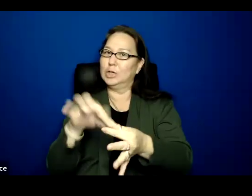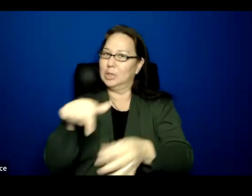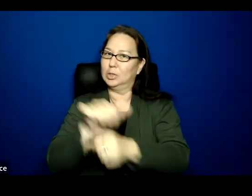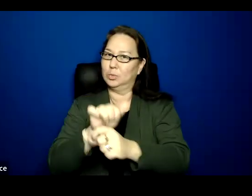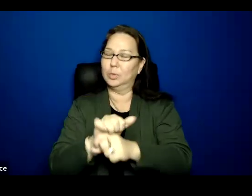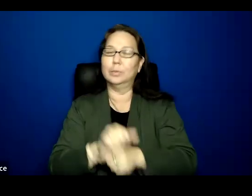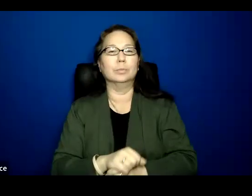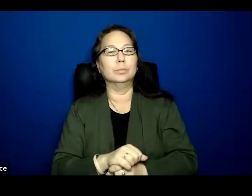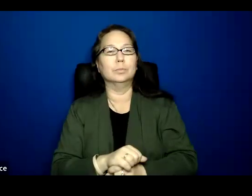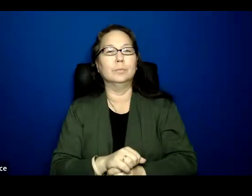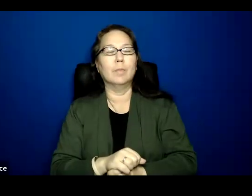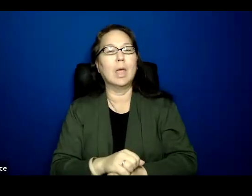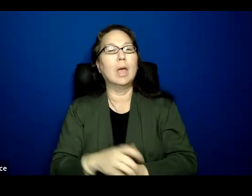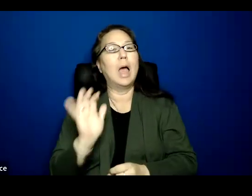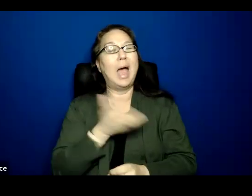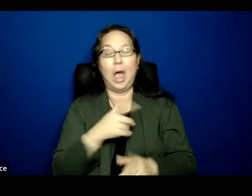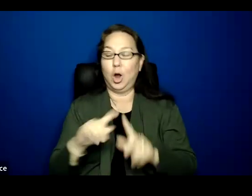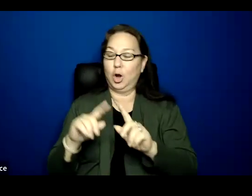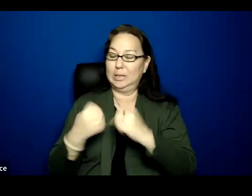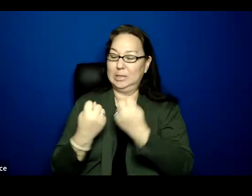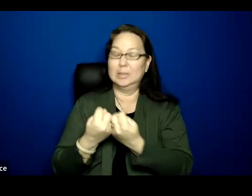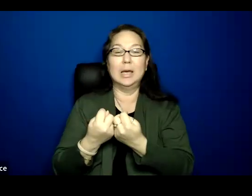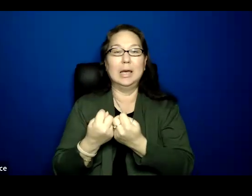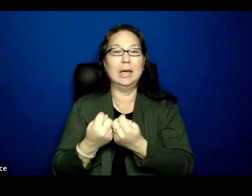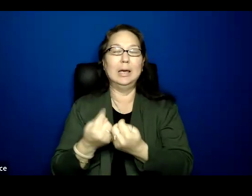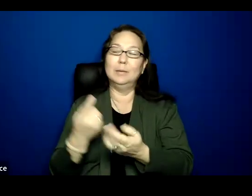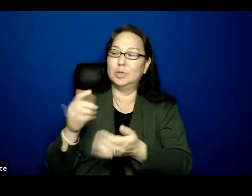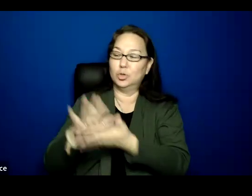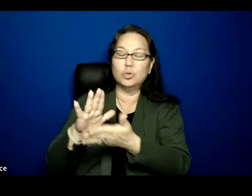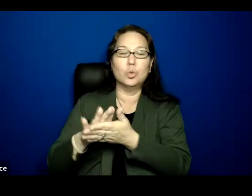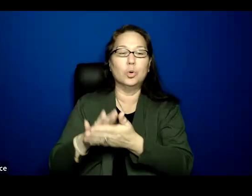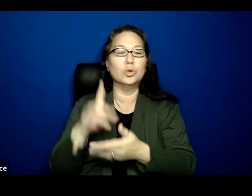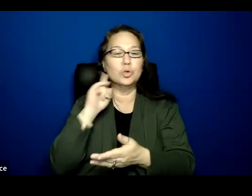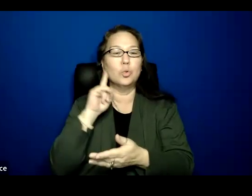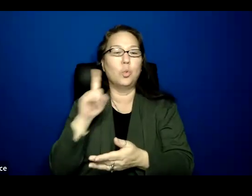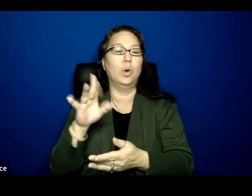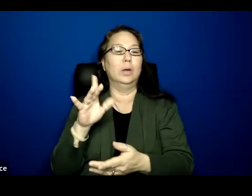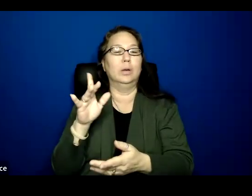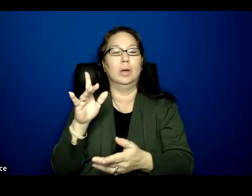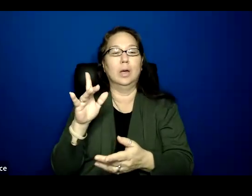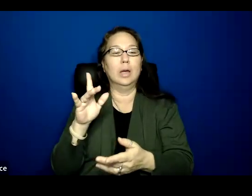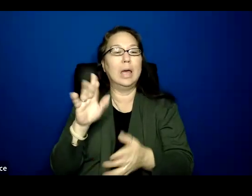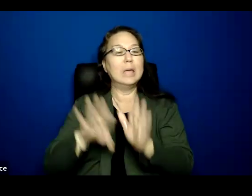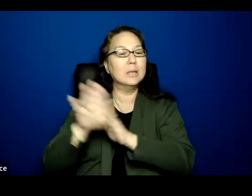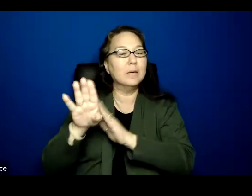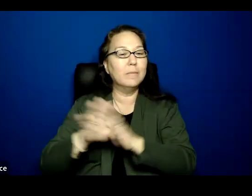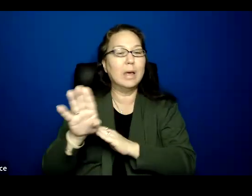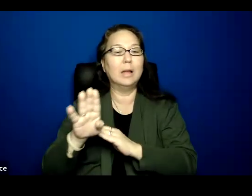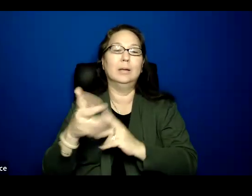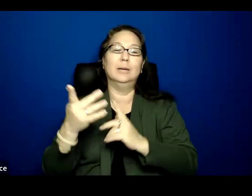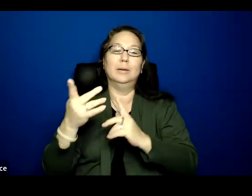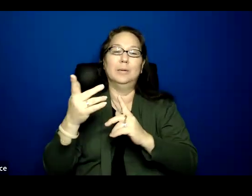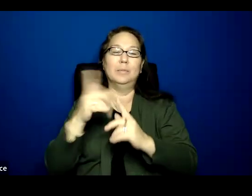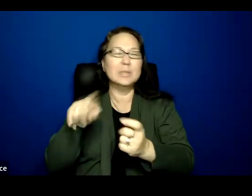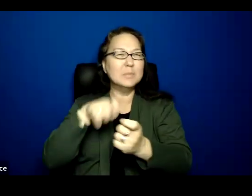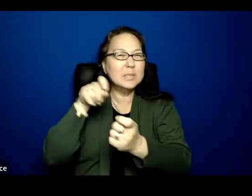coaches, our instructional leadership teams. Together, schools personalize and develop their inclusion planning team framework. And that was our planning year. When